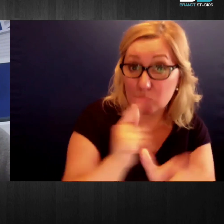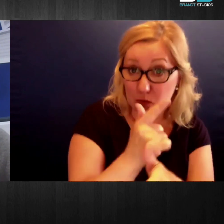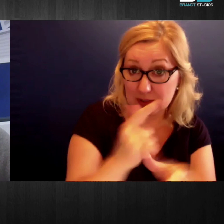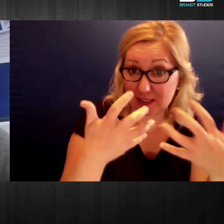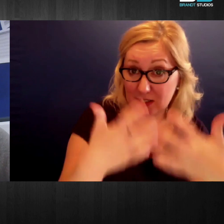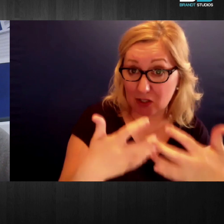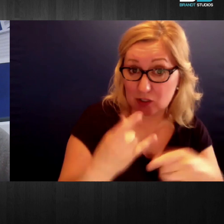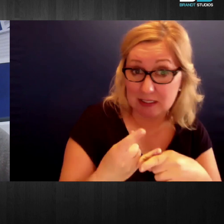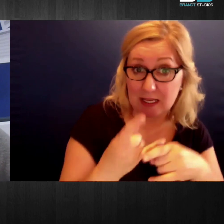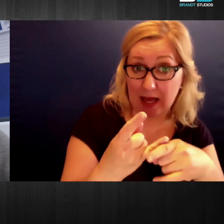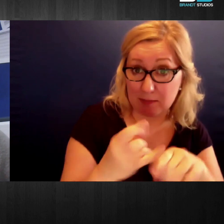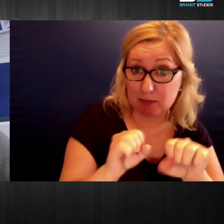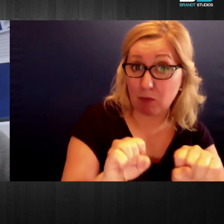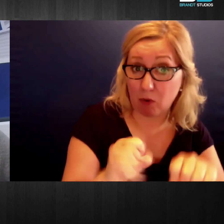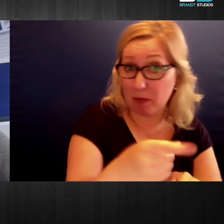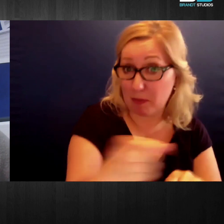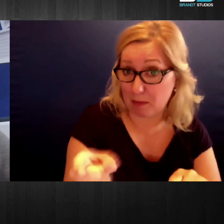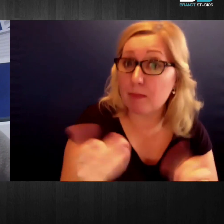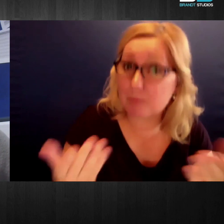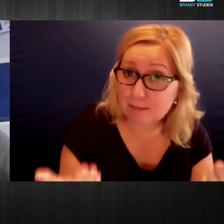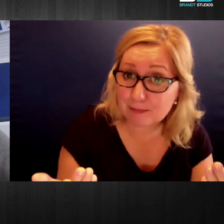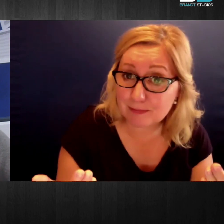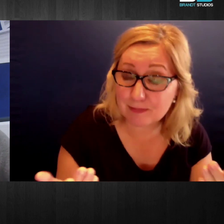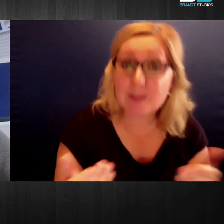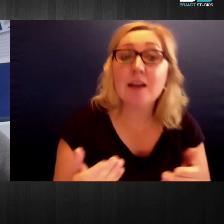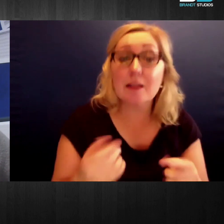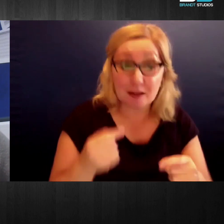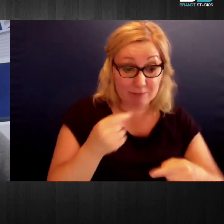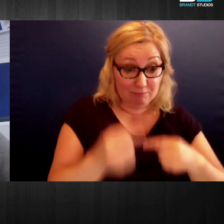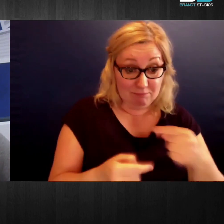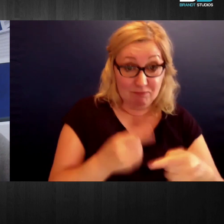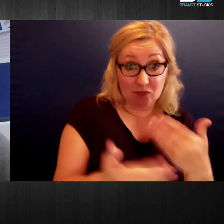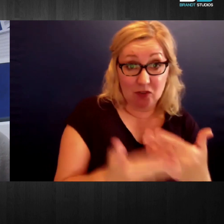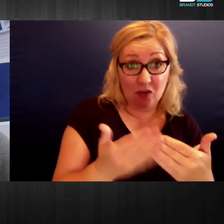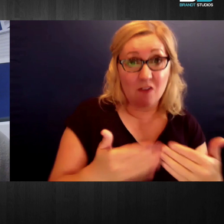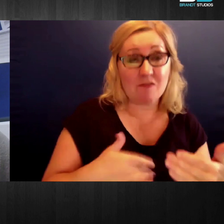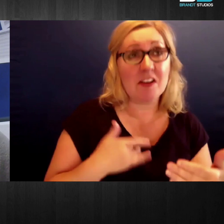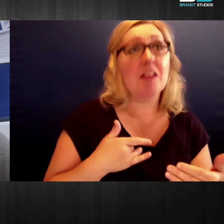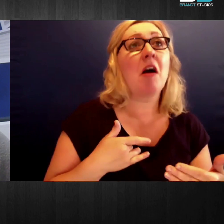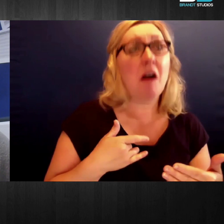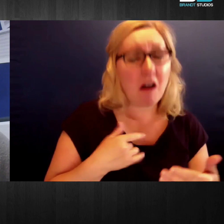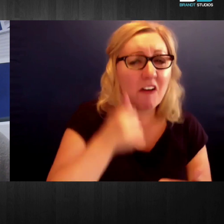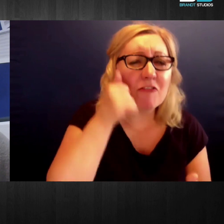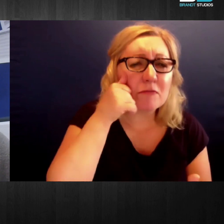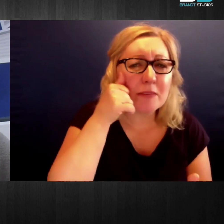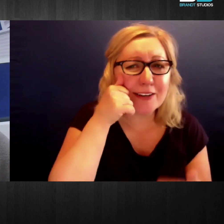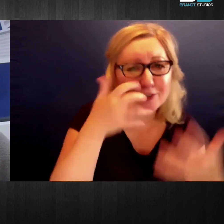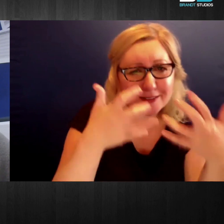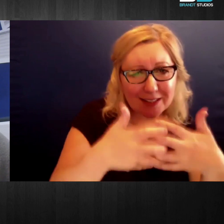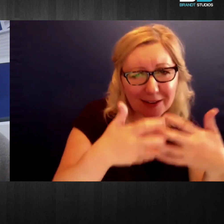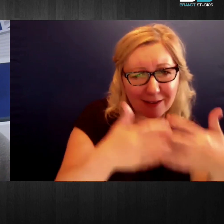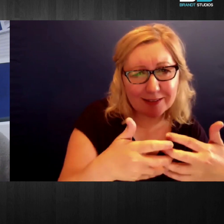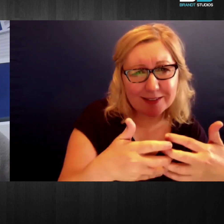with the technical side to using music technology, that they then go